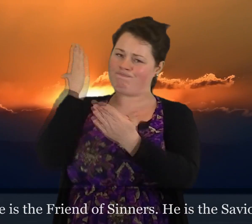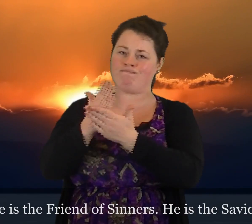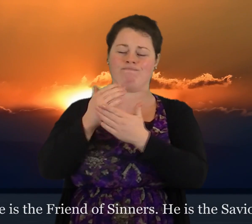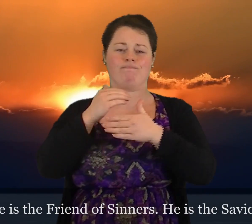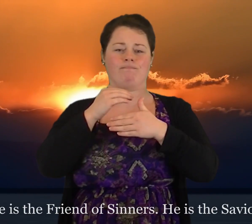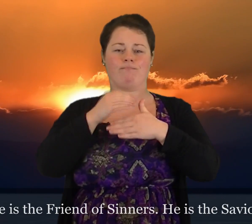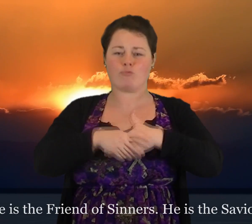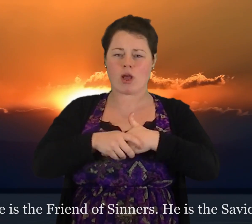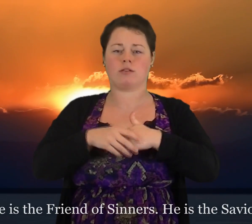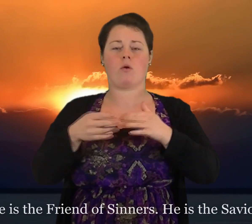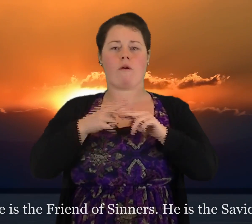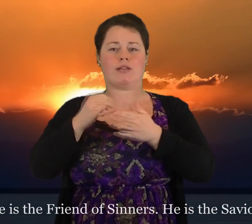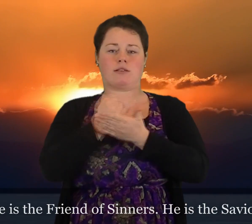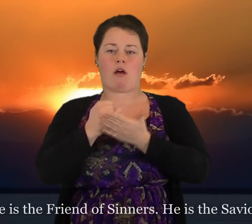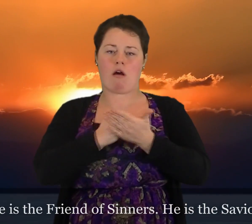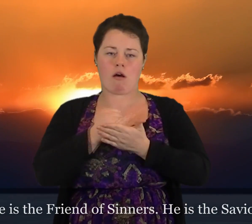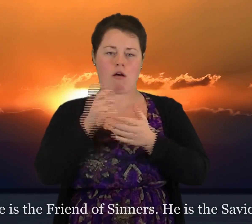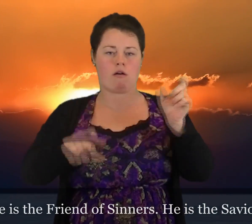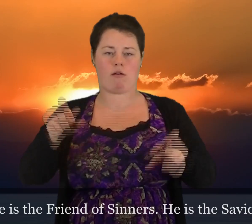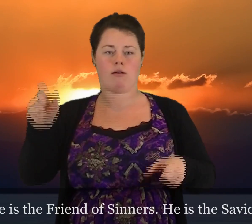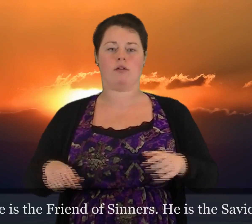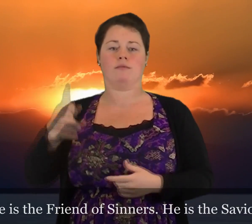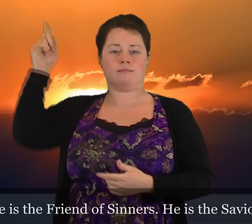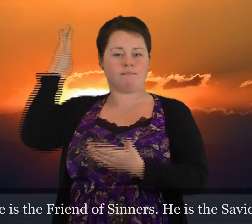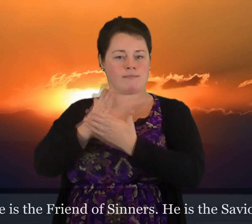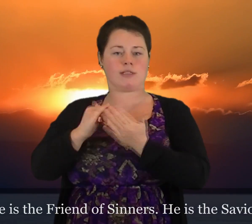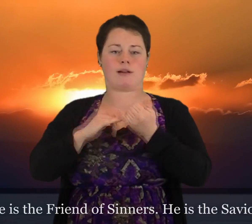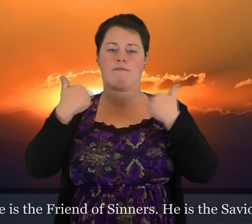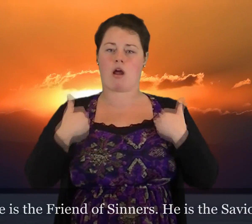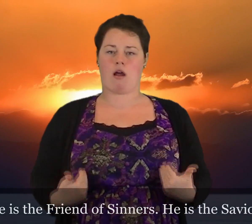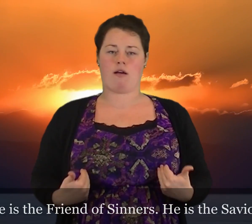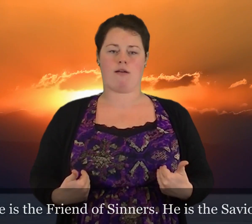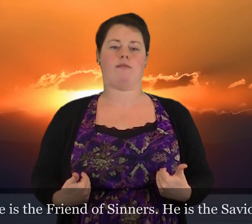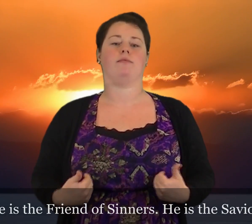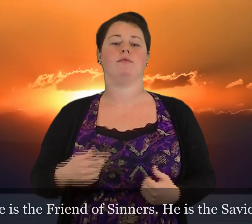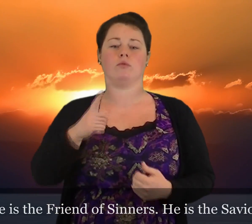the friend of sinners, the Saviour of men. Listen to him.